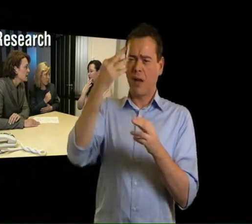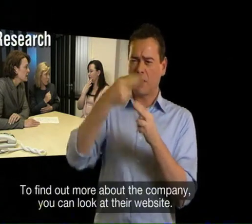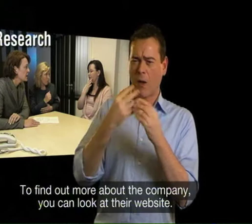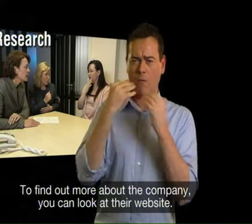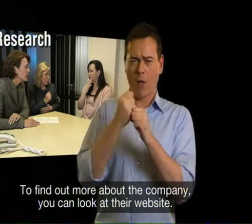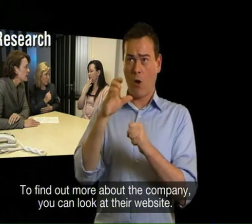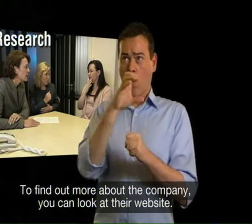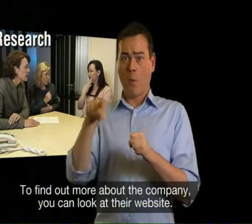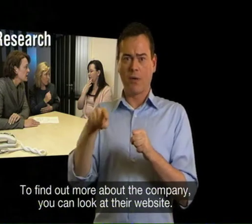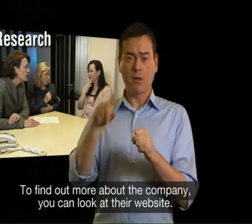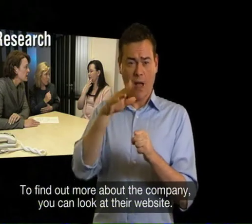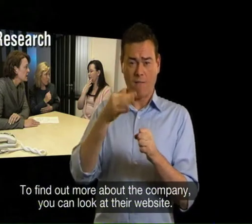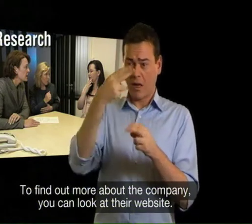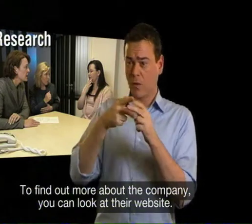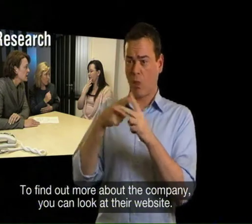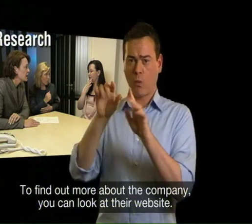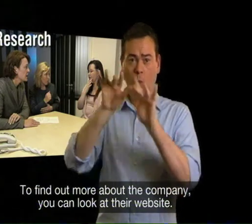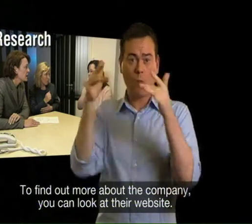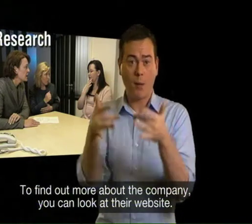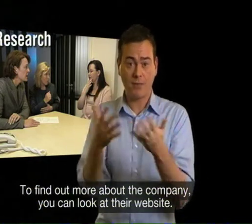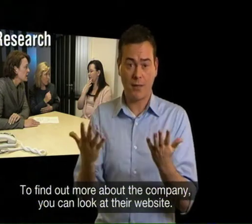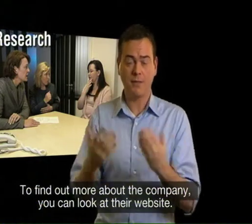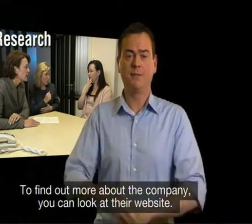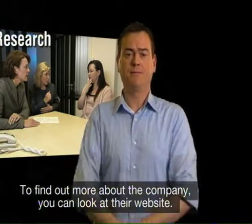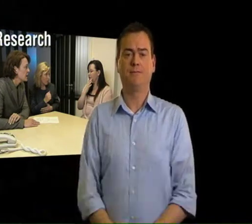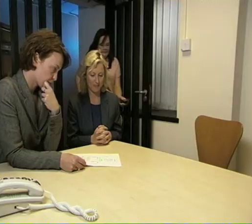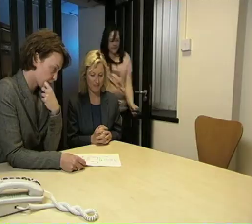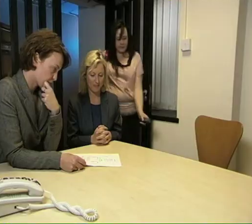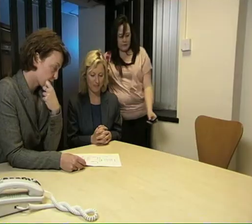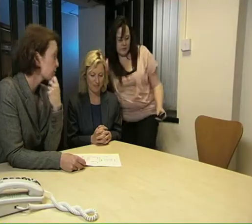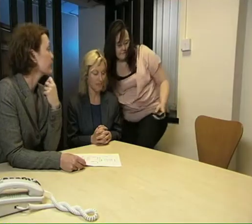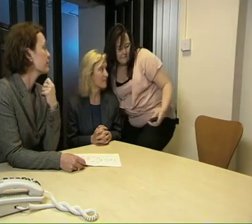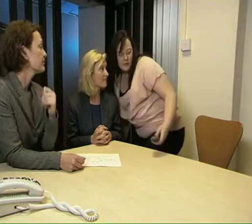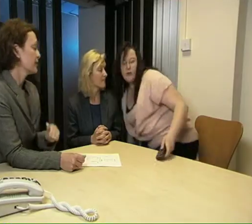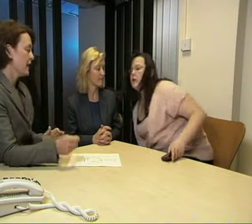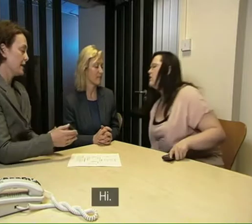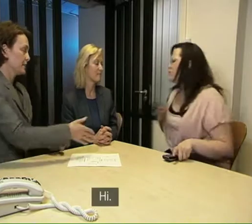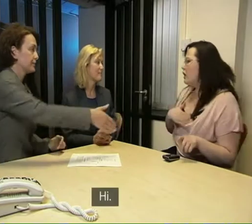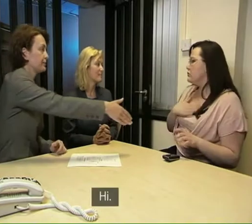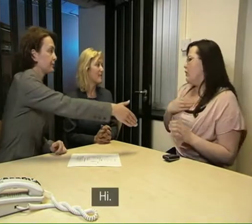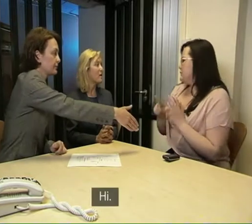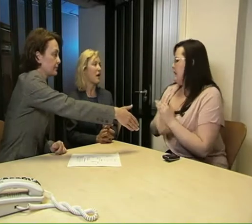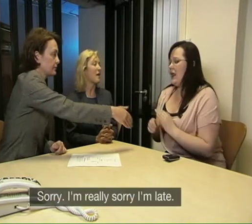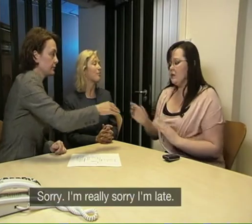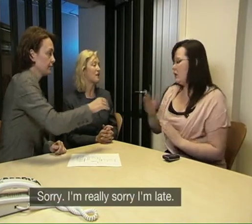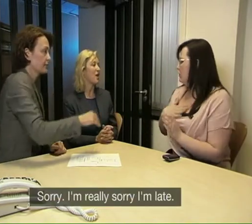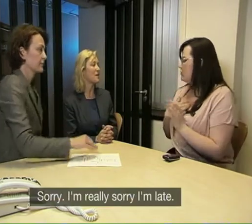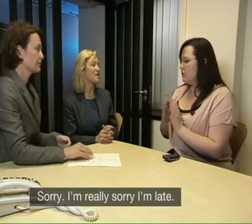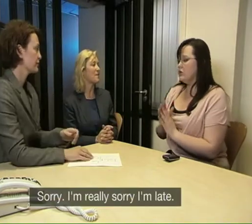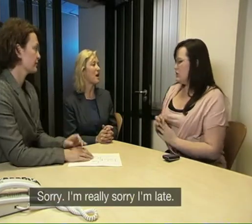To find out more about the company, you can look at their website. Hi. Sorry, I'm really sorry I'm late. I'm sorry.